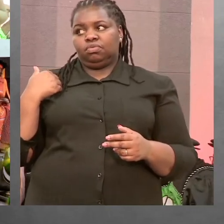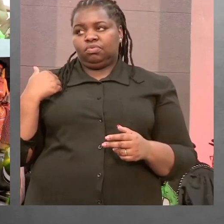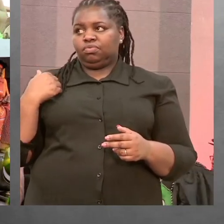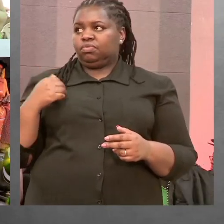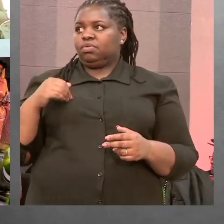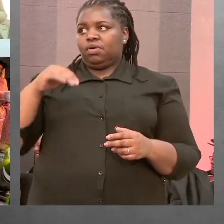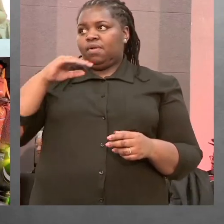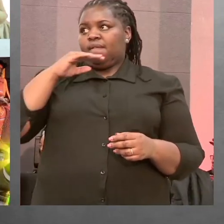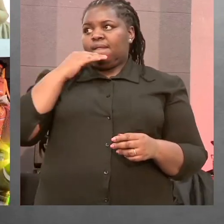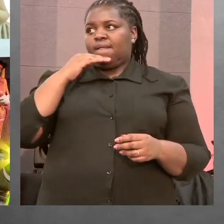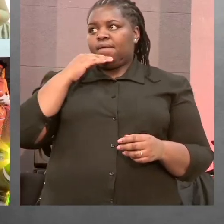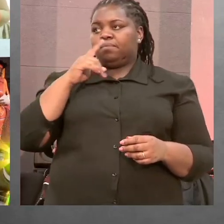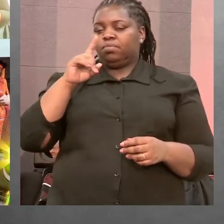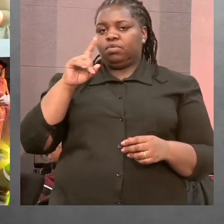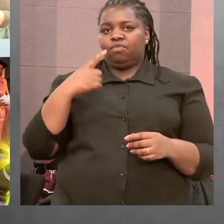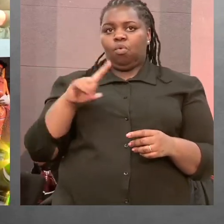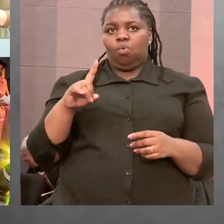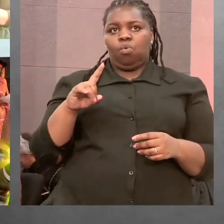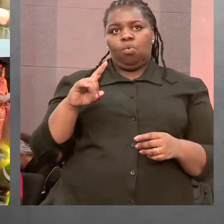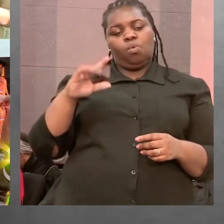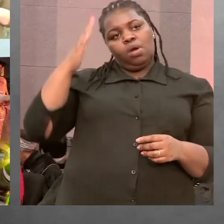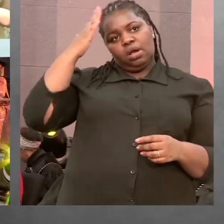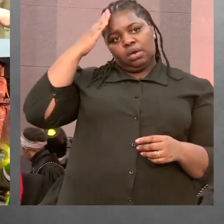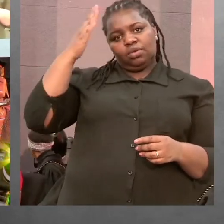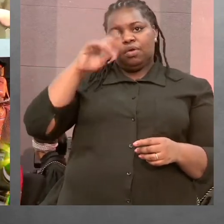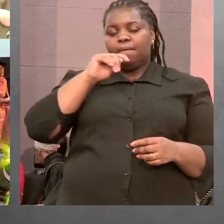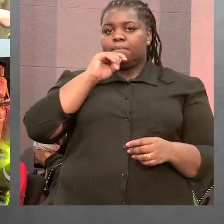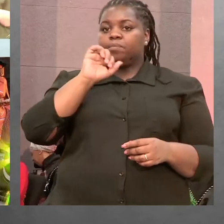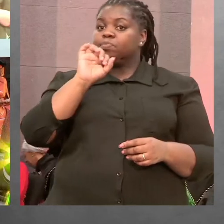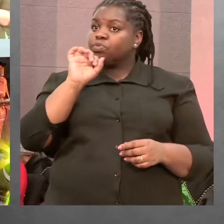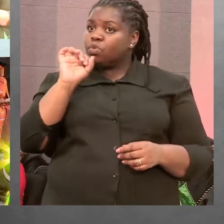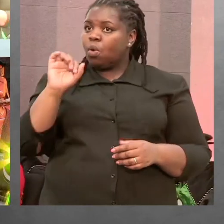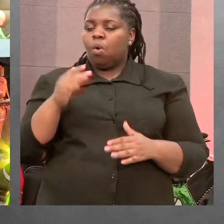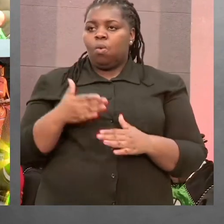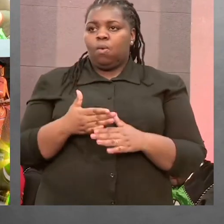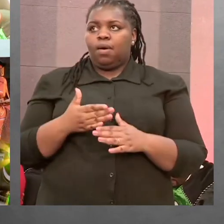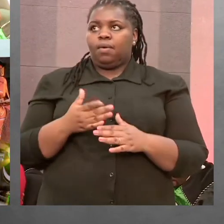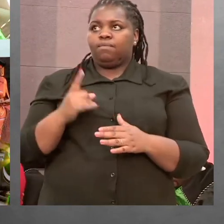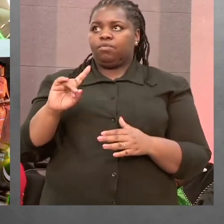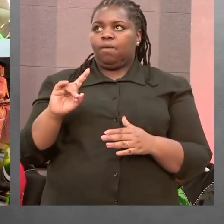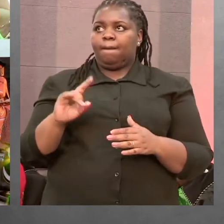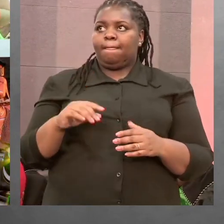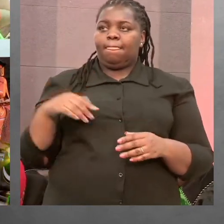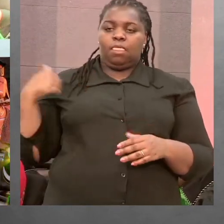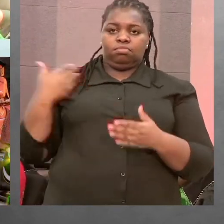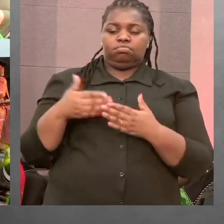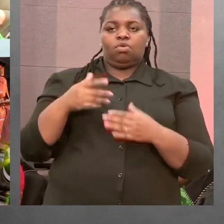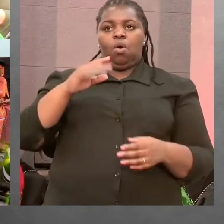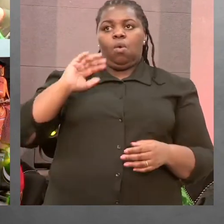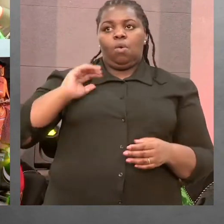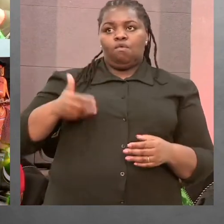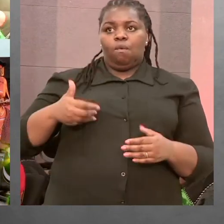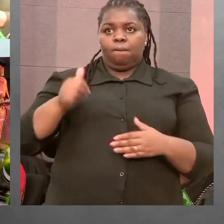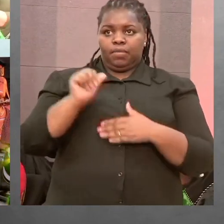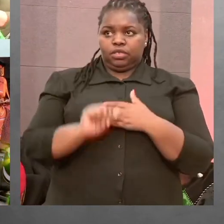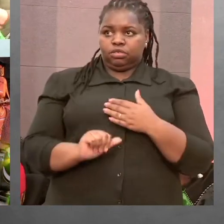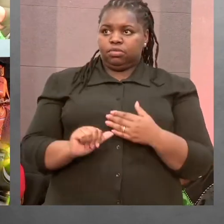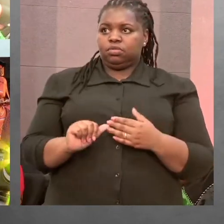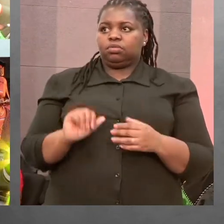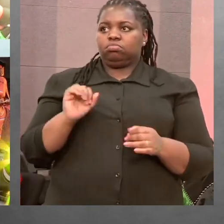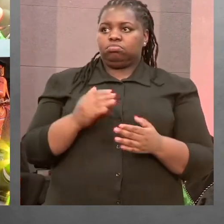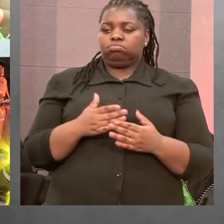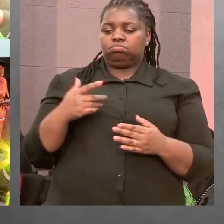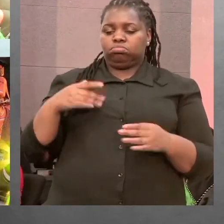delivering future-ready graduates. The significance of your inauguration during the Women's Month is